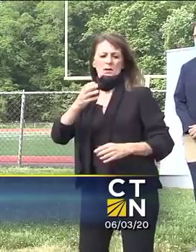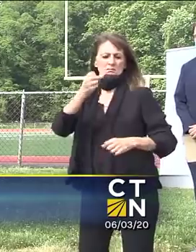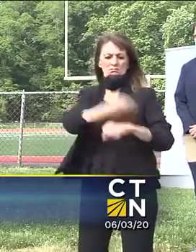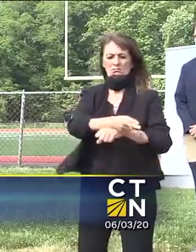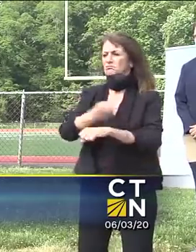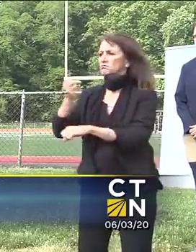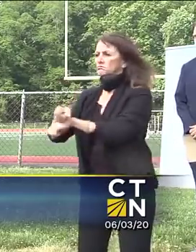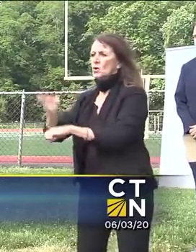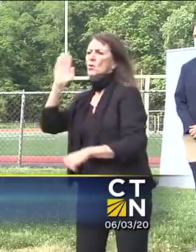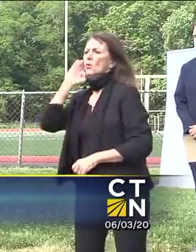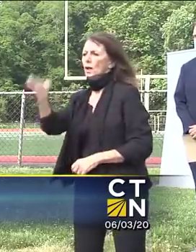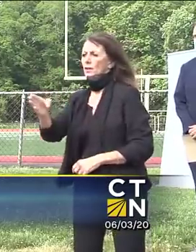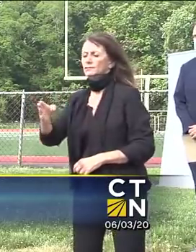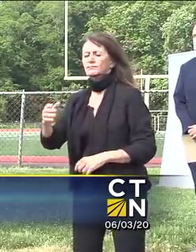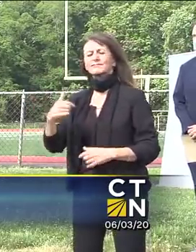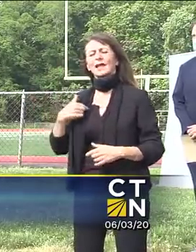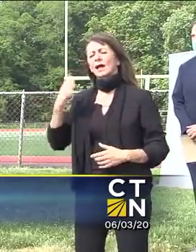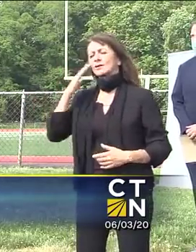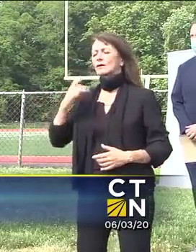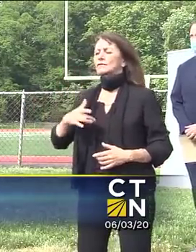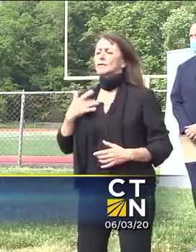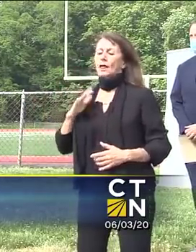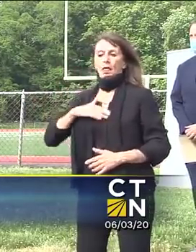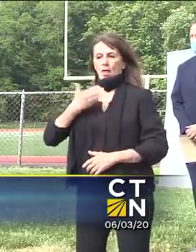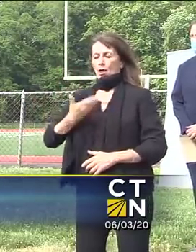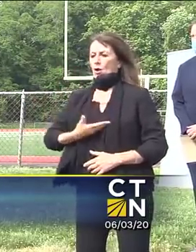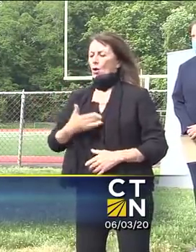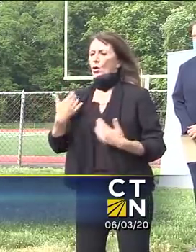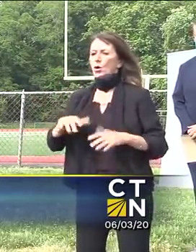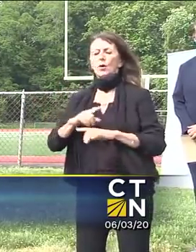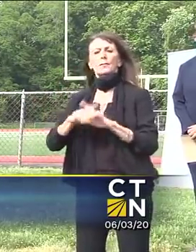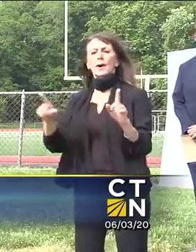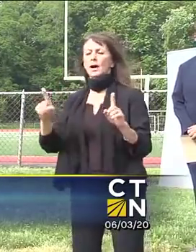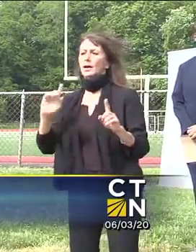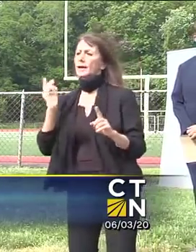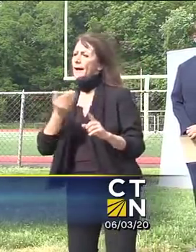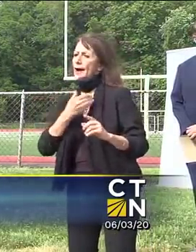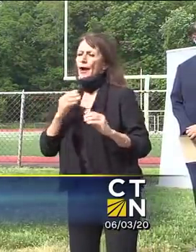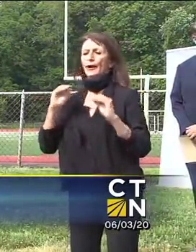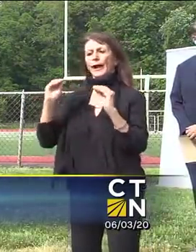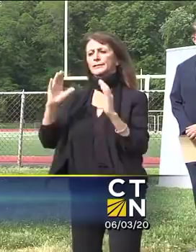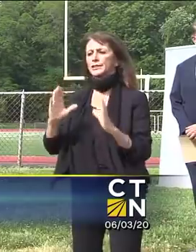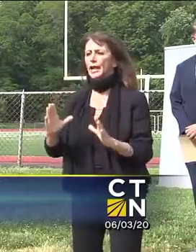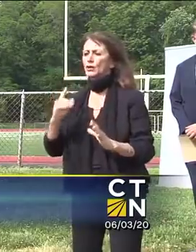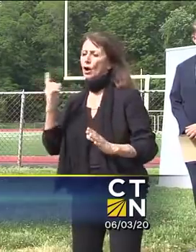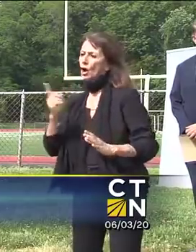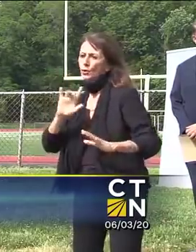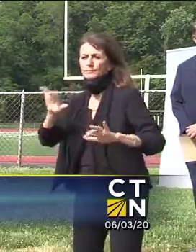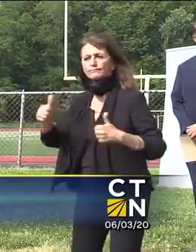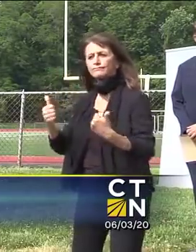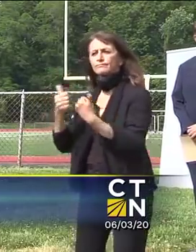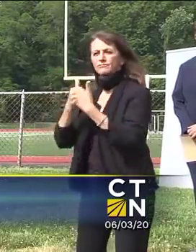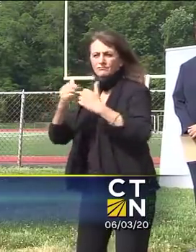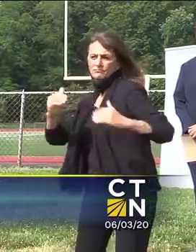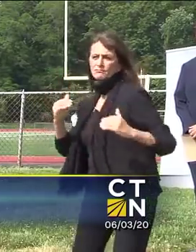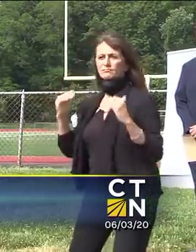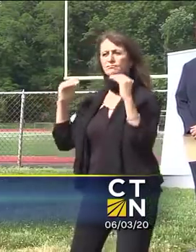can fill you with despair, I know we have educators that have always risen to the challenge in Connecticut. This will be no